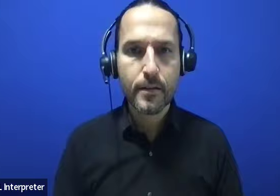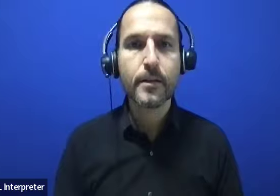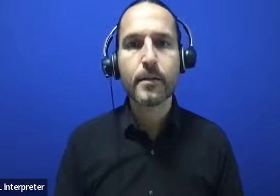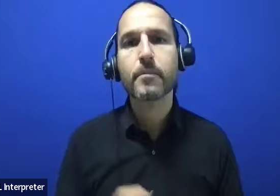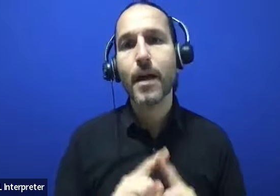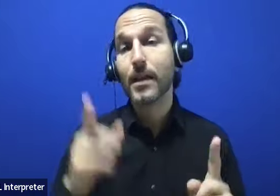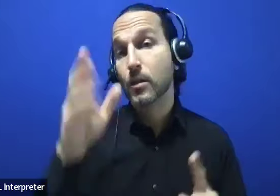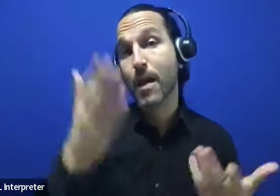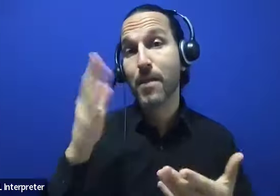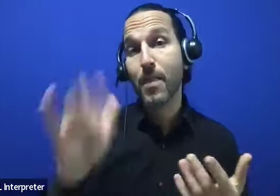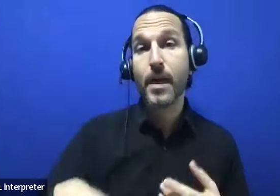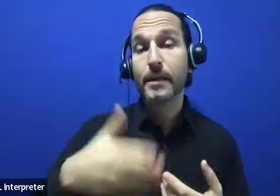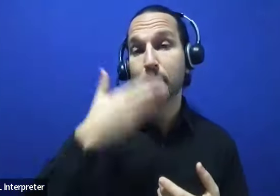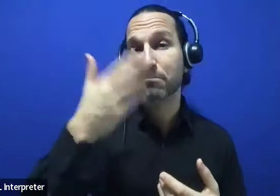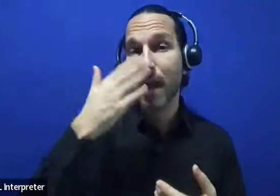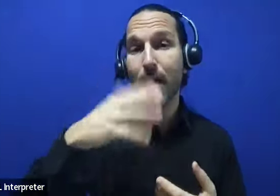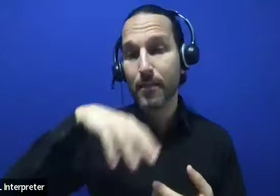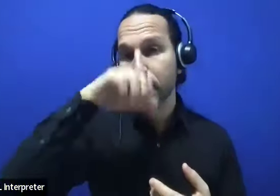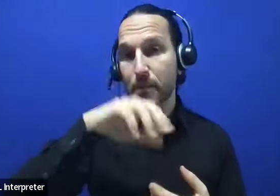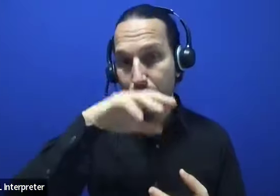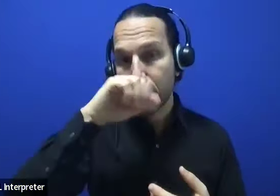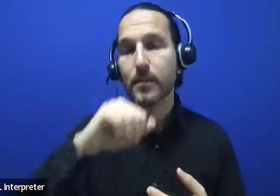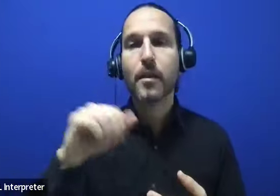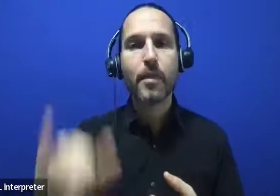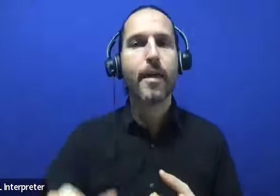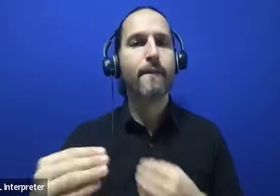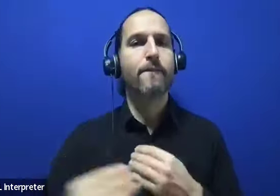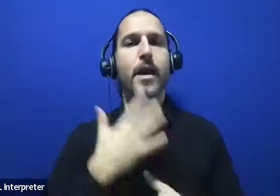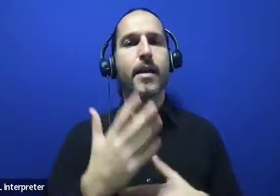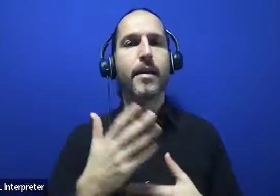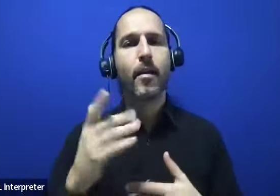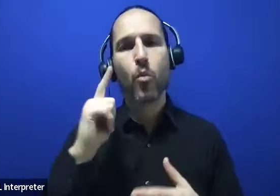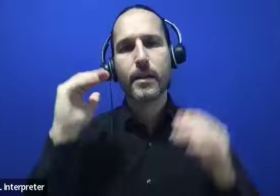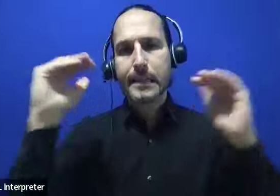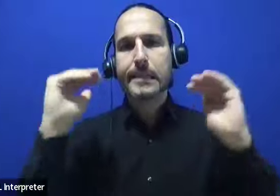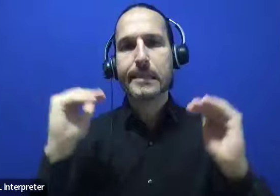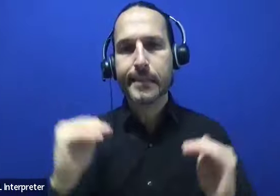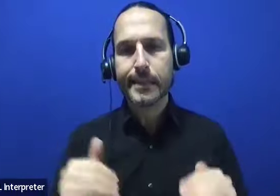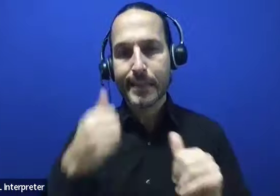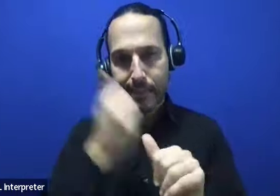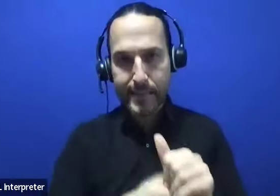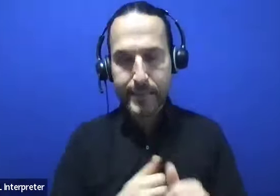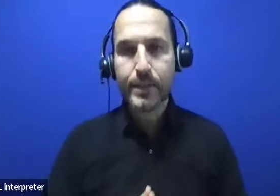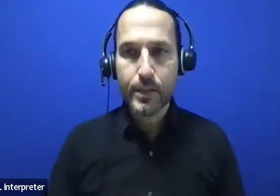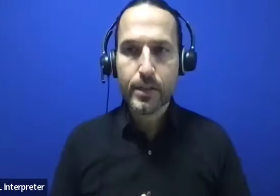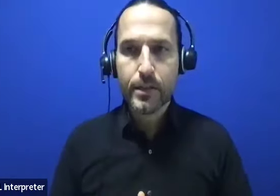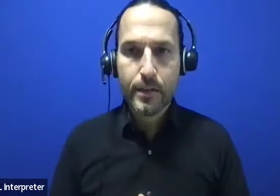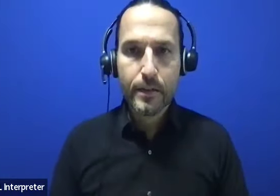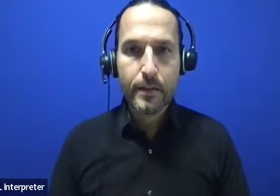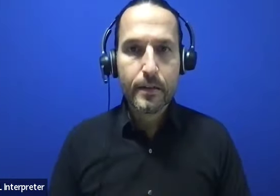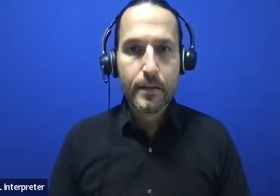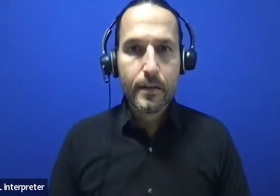So sense of smells and problems that we talked about, and all the way down. So this means,